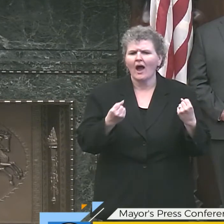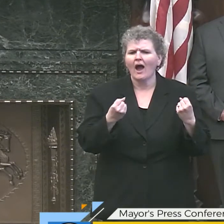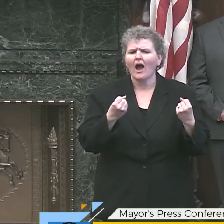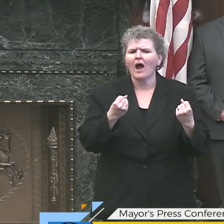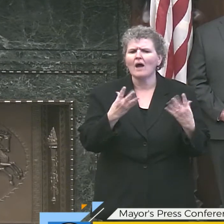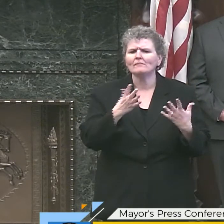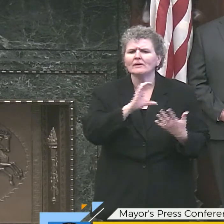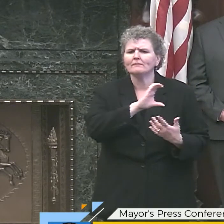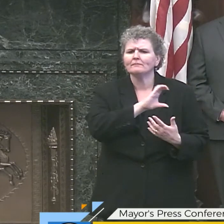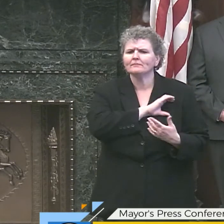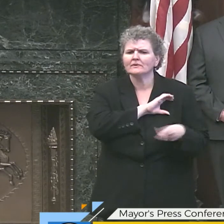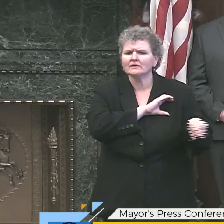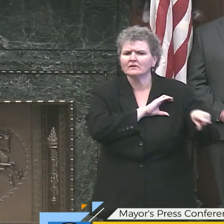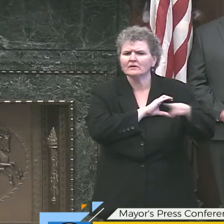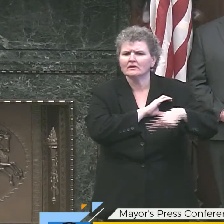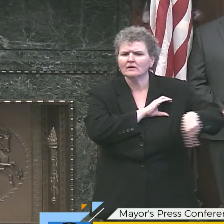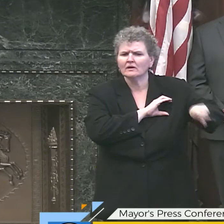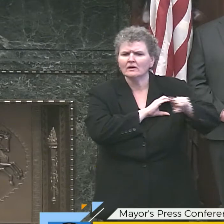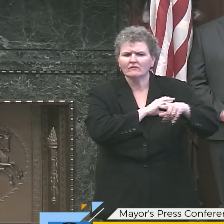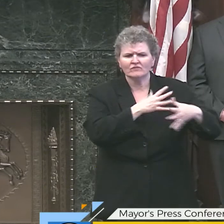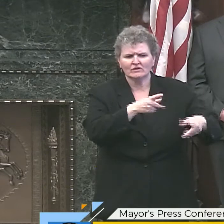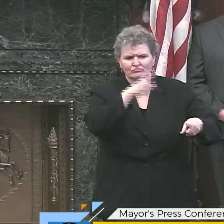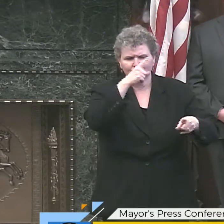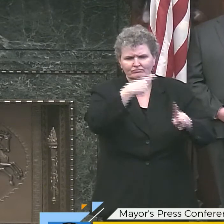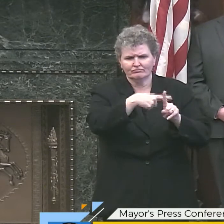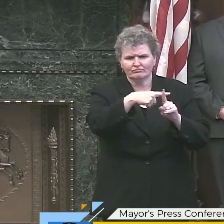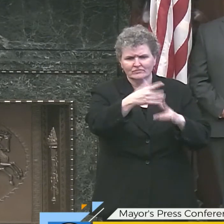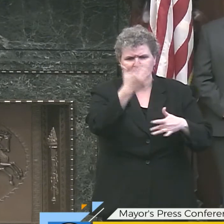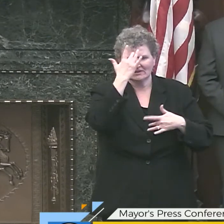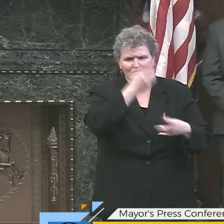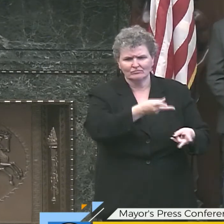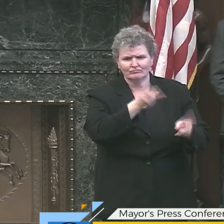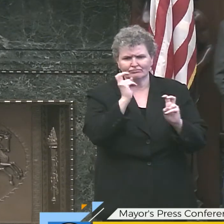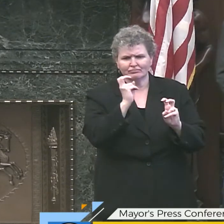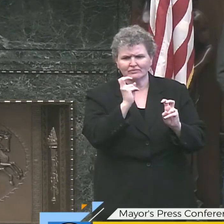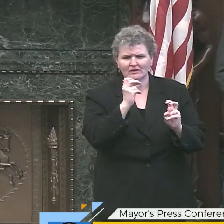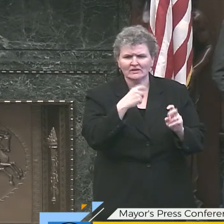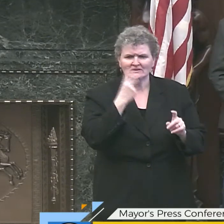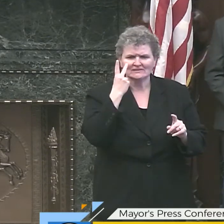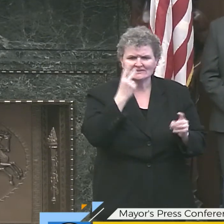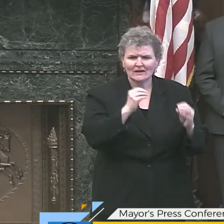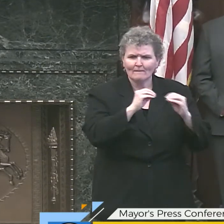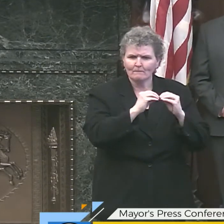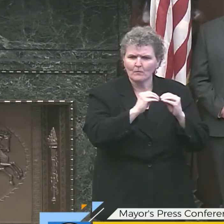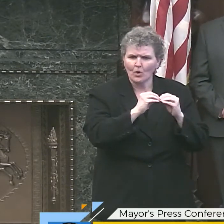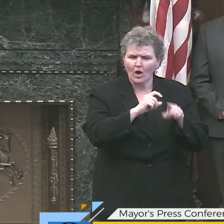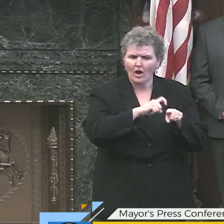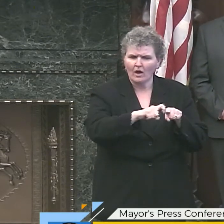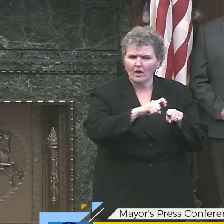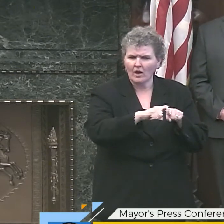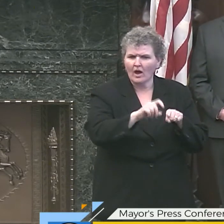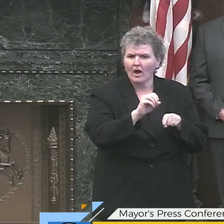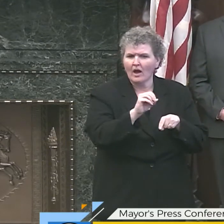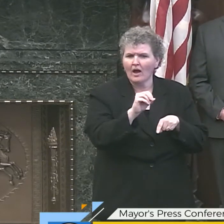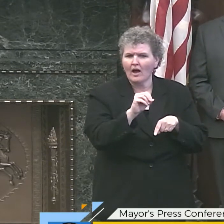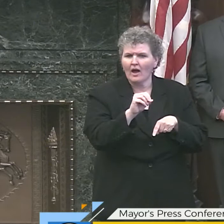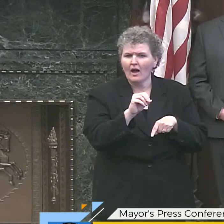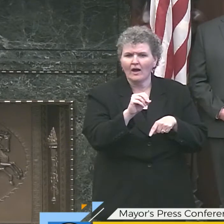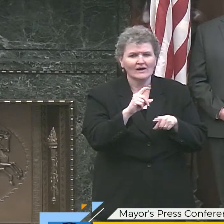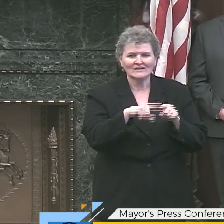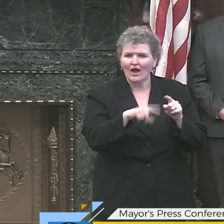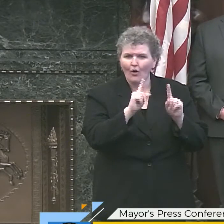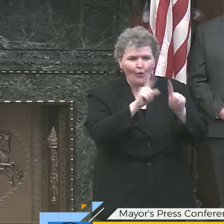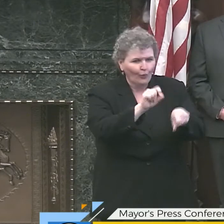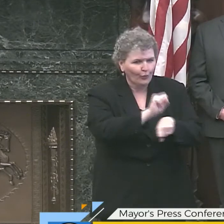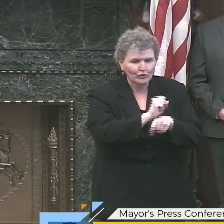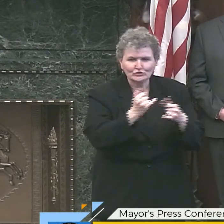have called out sick today, or what are your most recent figures, and are you seeing an uptick in call-outs compared to what you could typically expect